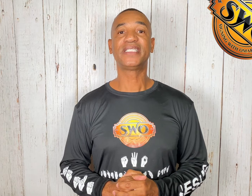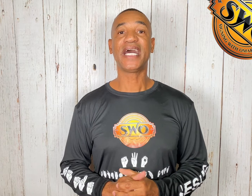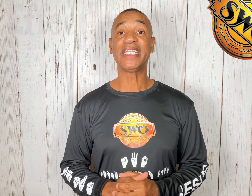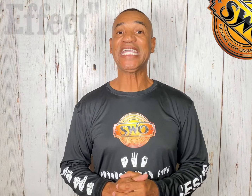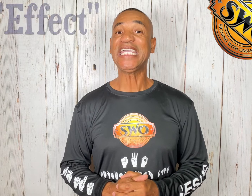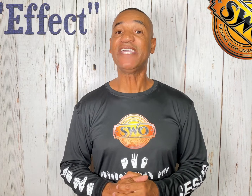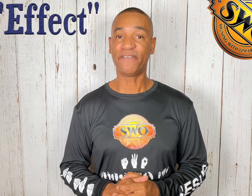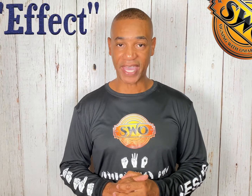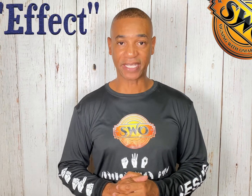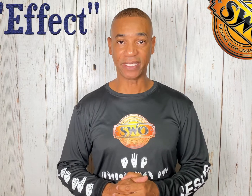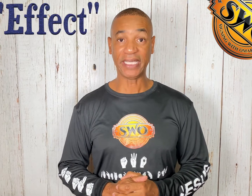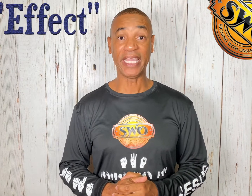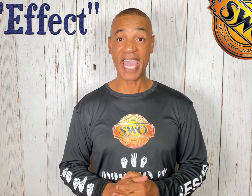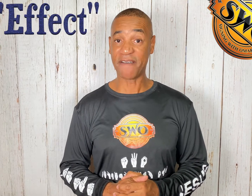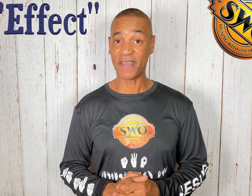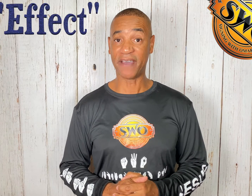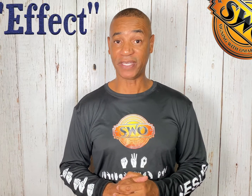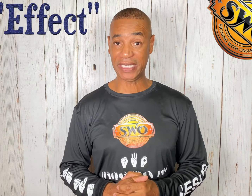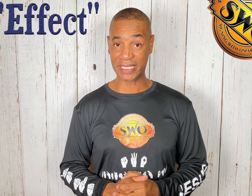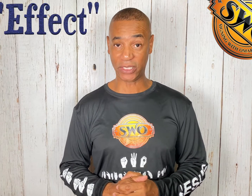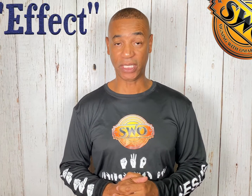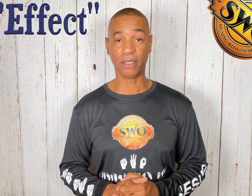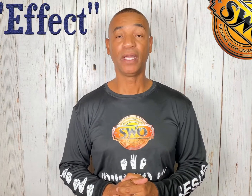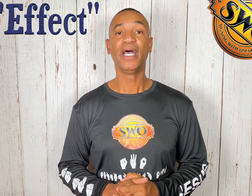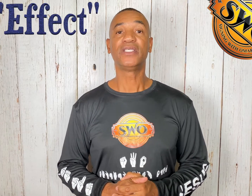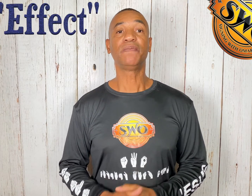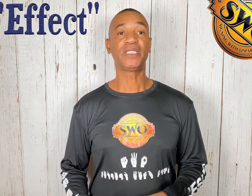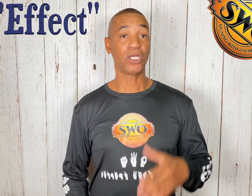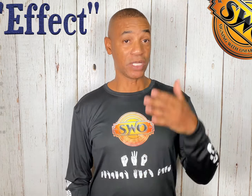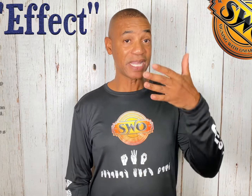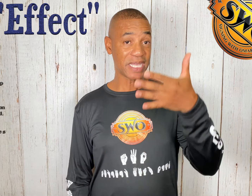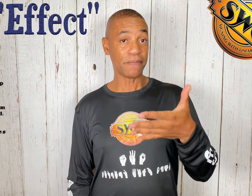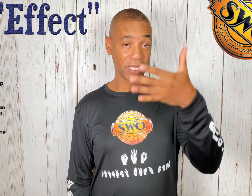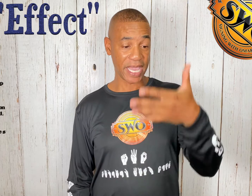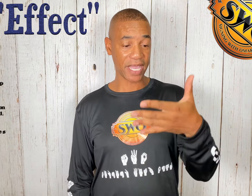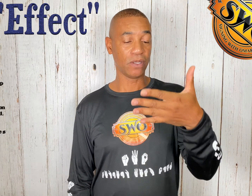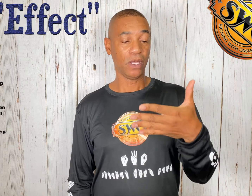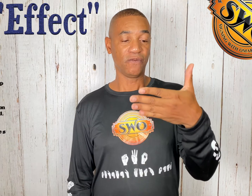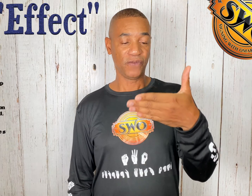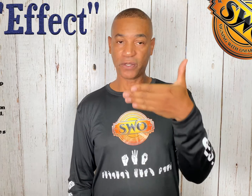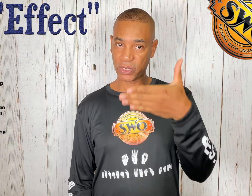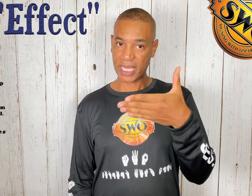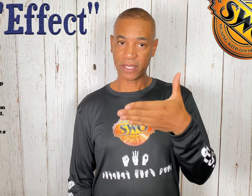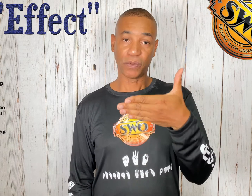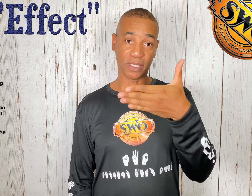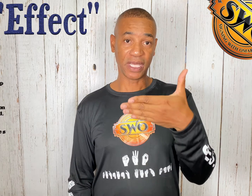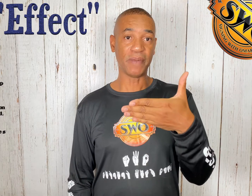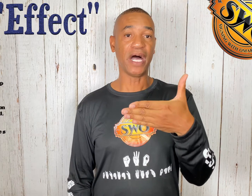sign effect, E-F-F-E-C-T, simply take your non-dominant hand, fingers together with the thumb up.